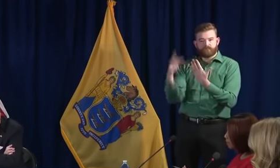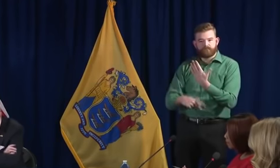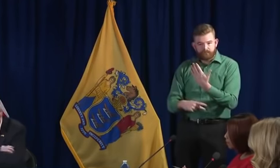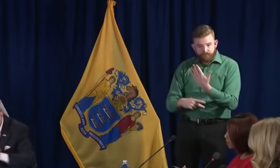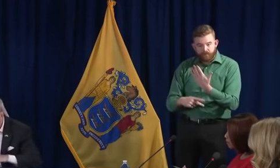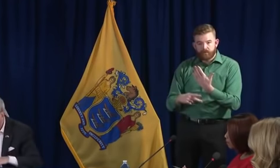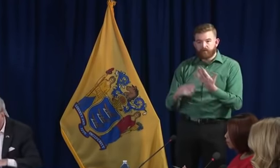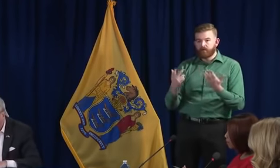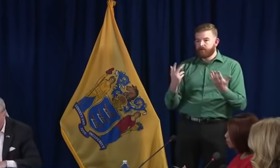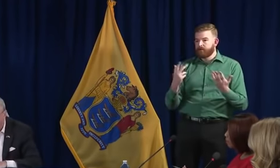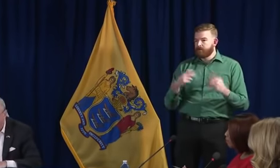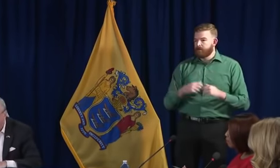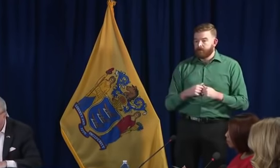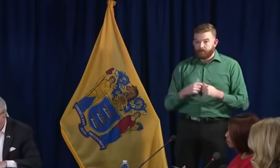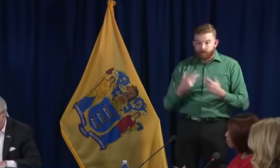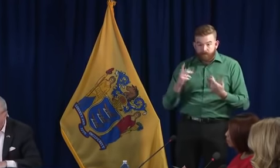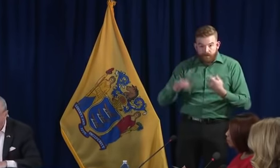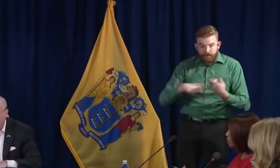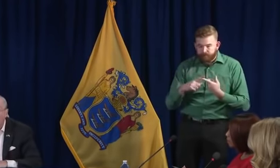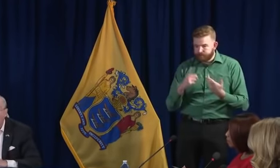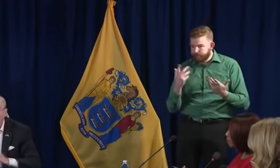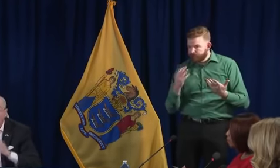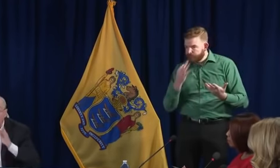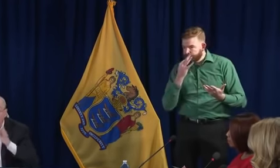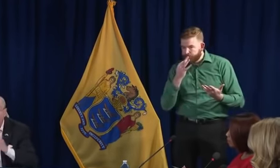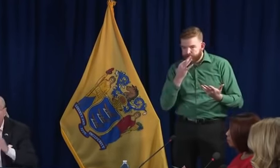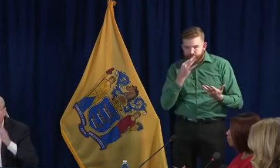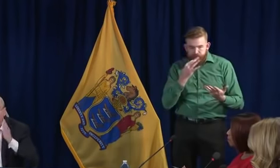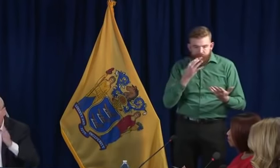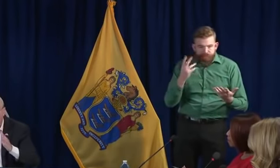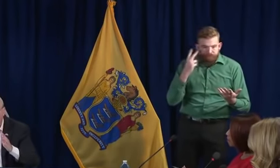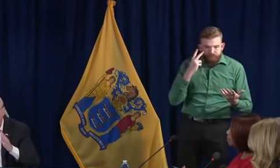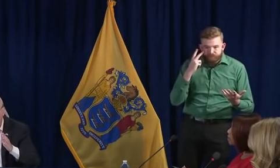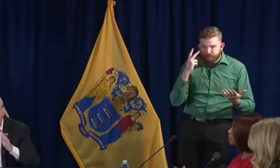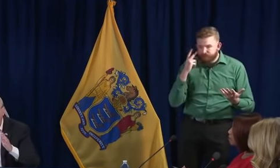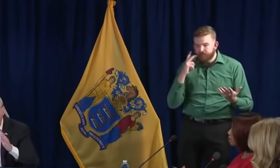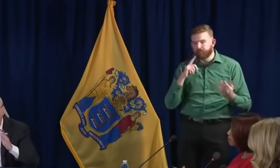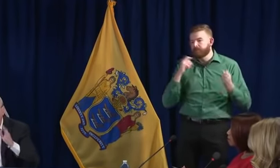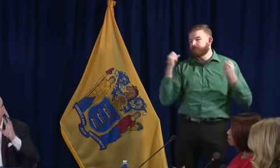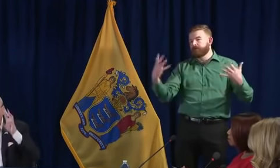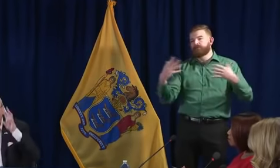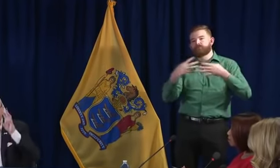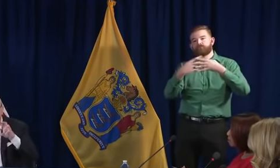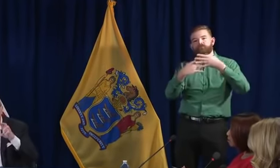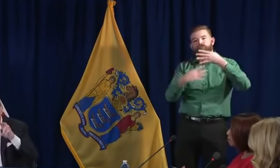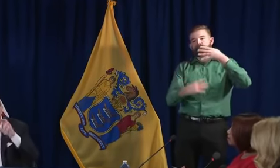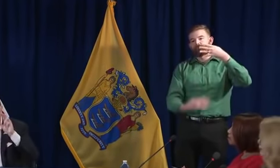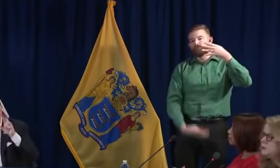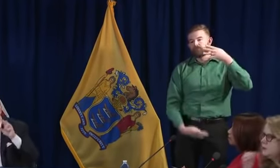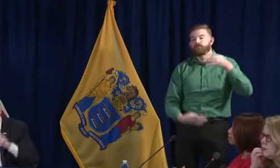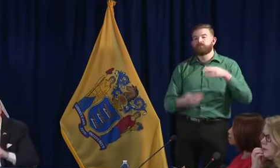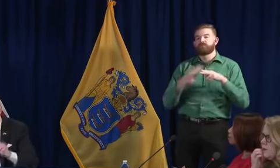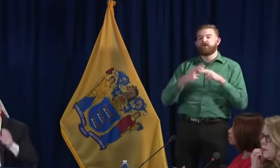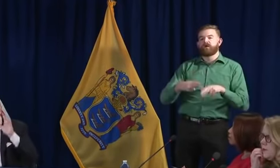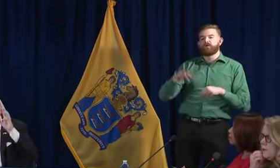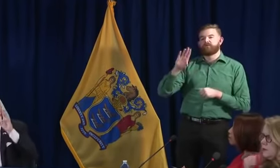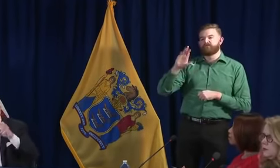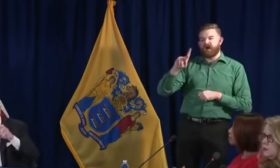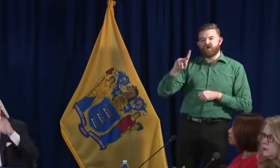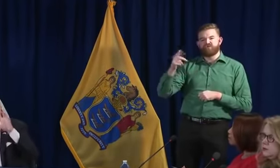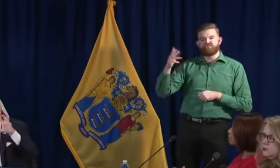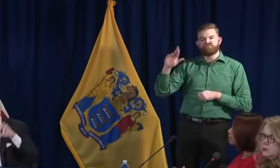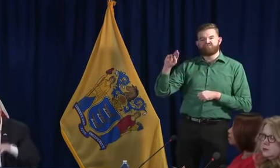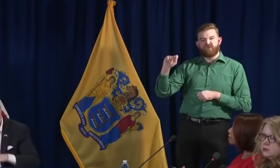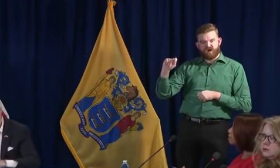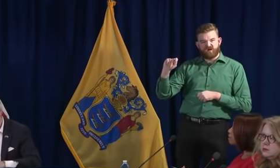for emergency child grants. I could go on, but the block grants are number one in terms of what we